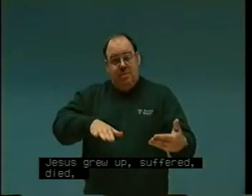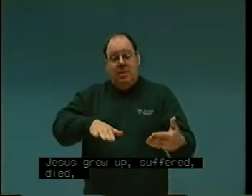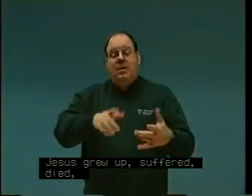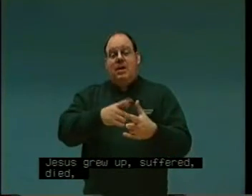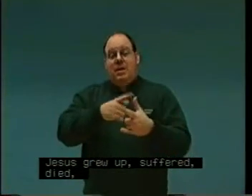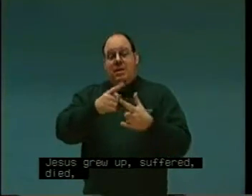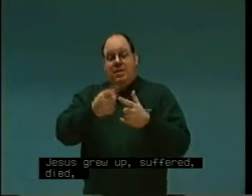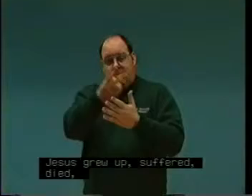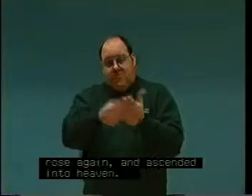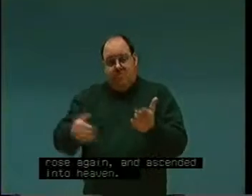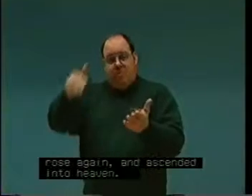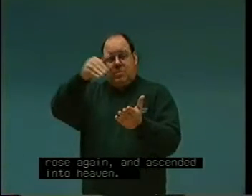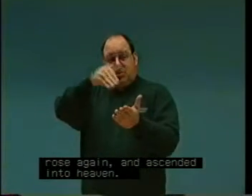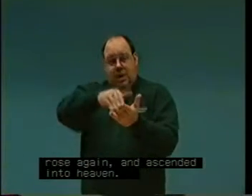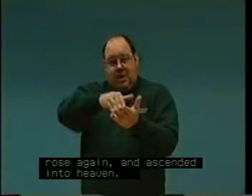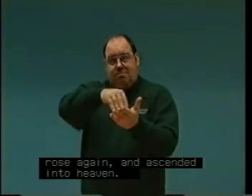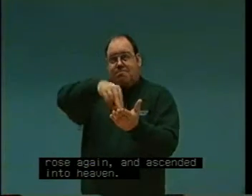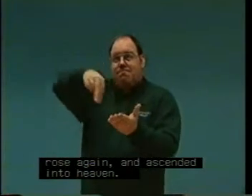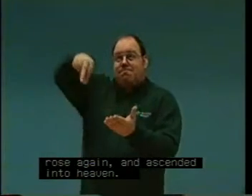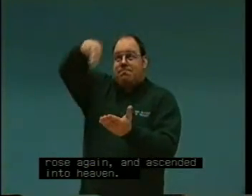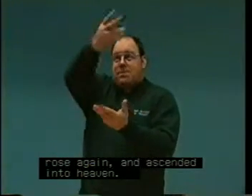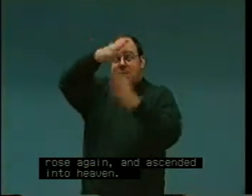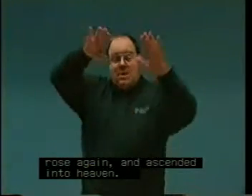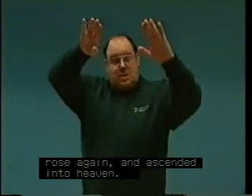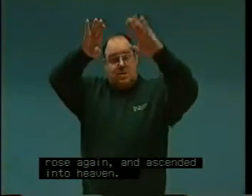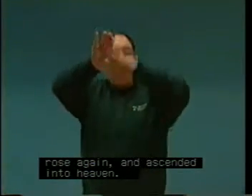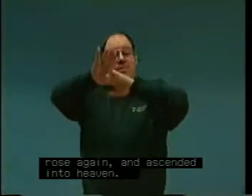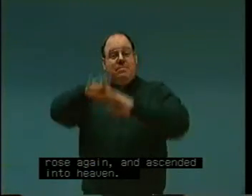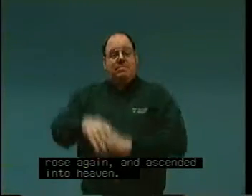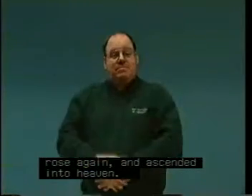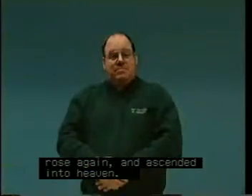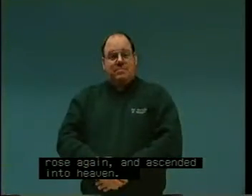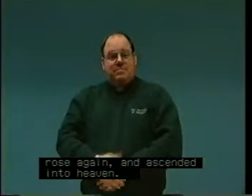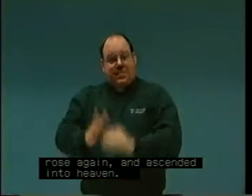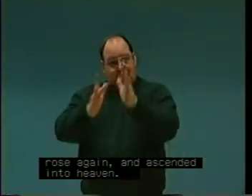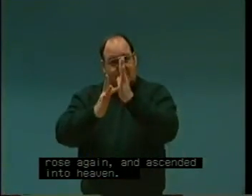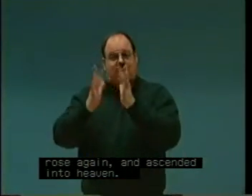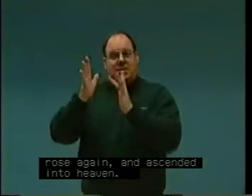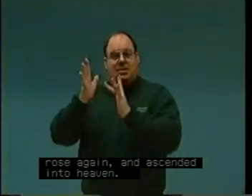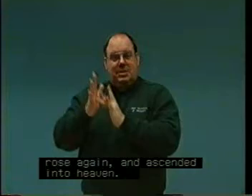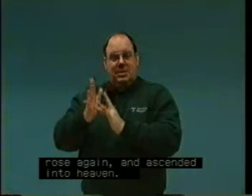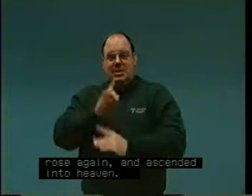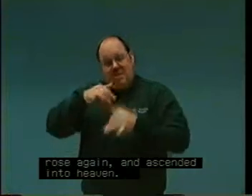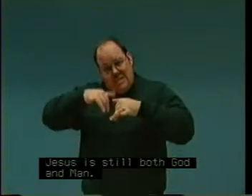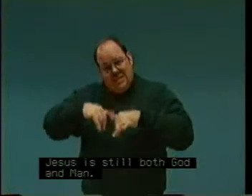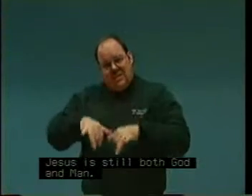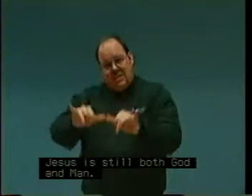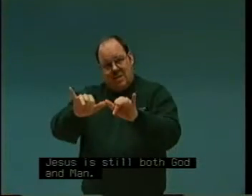rose again, and ascended into heaven. Jesus is still